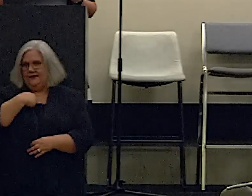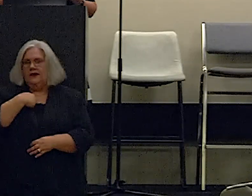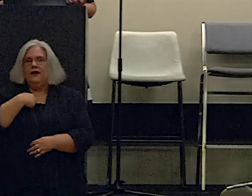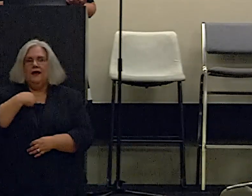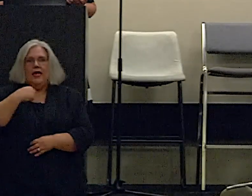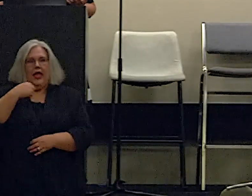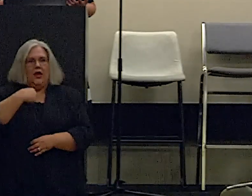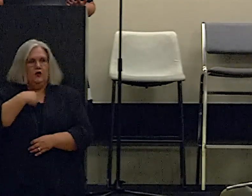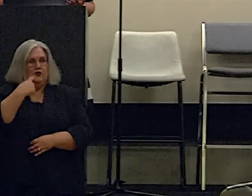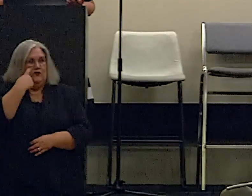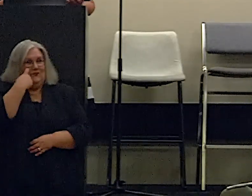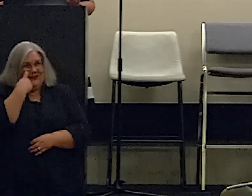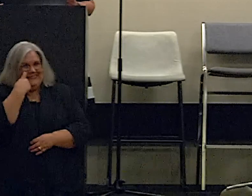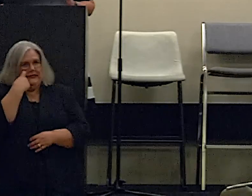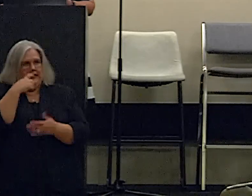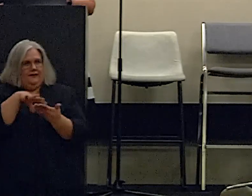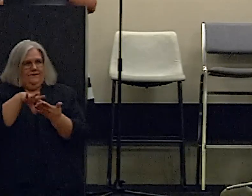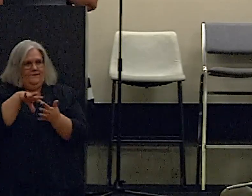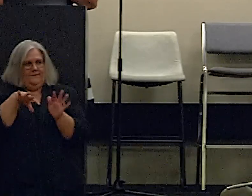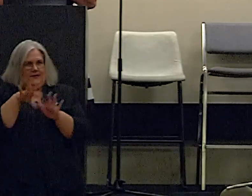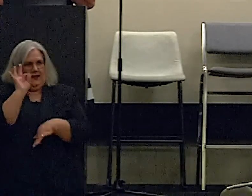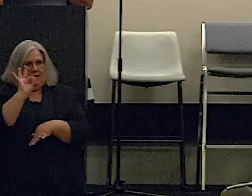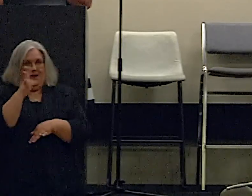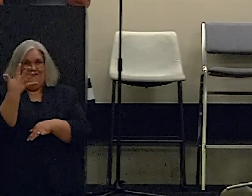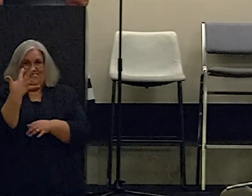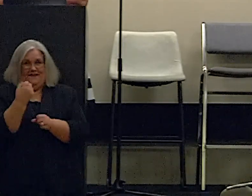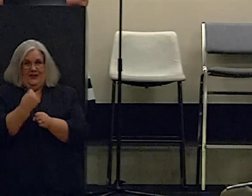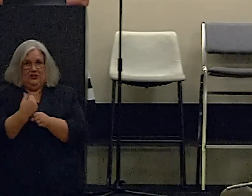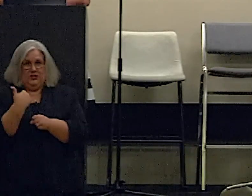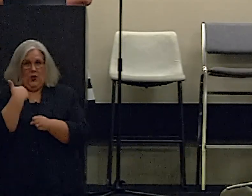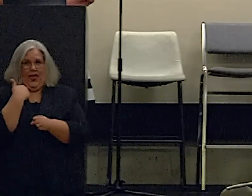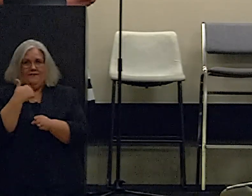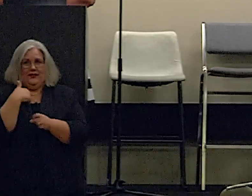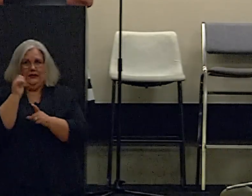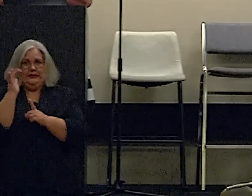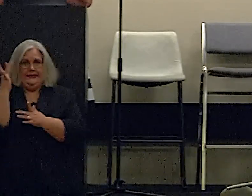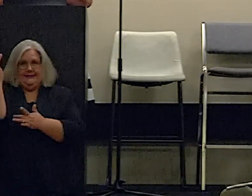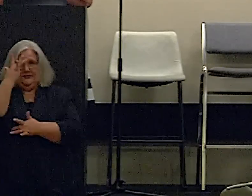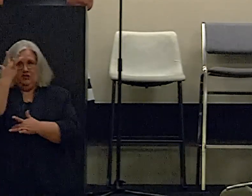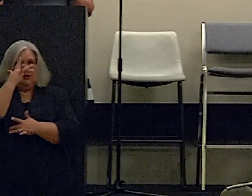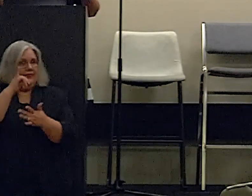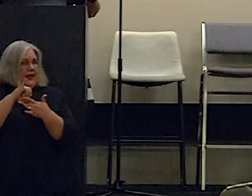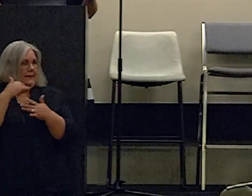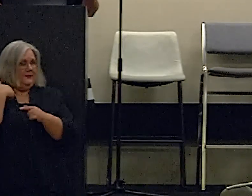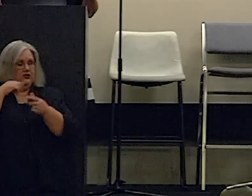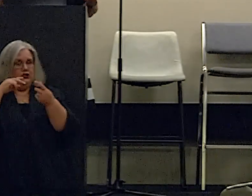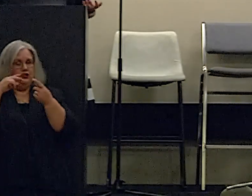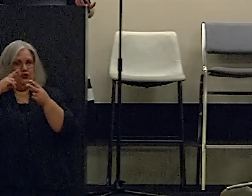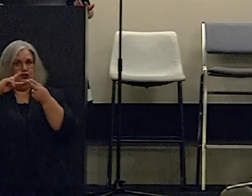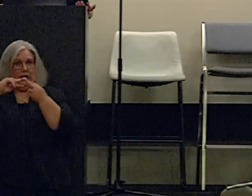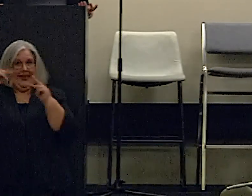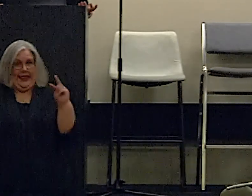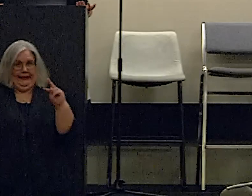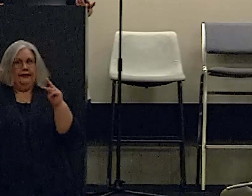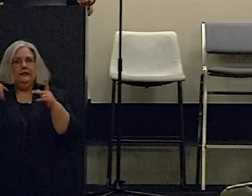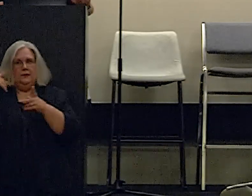I recently found out about 5 years ago that I have a condition where I am genetically losing my